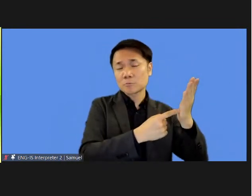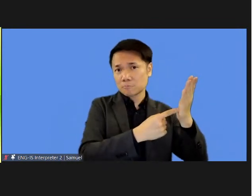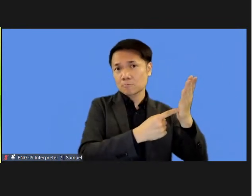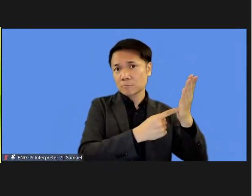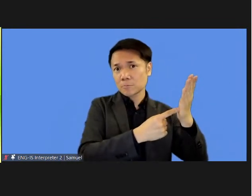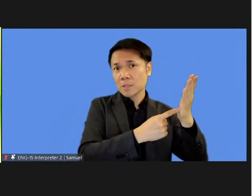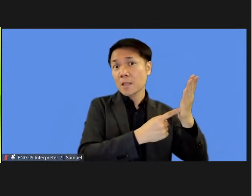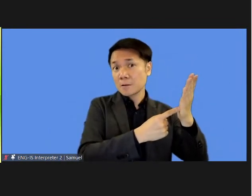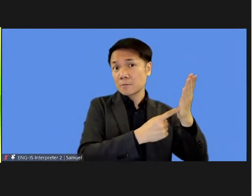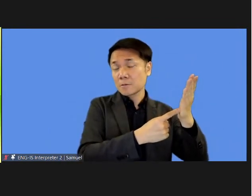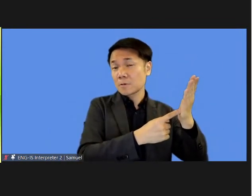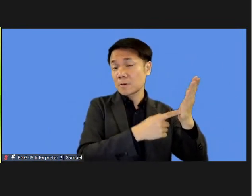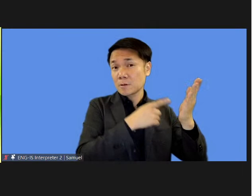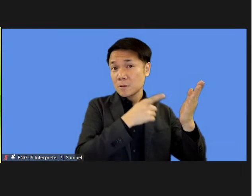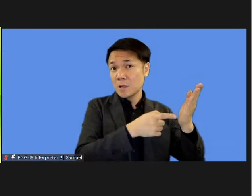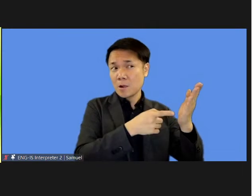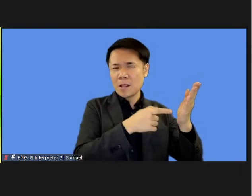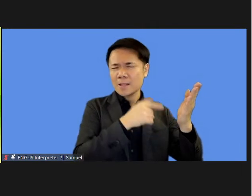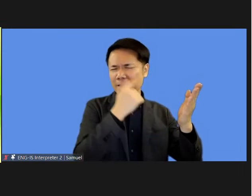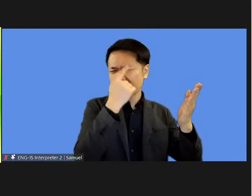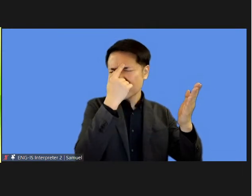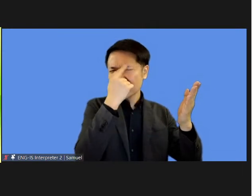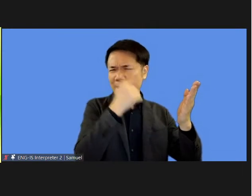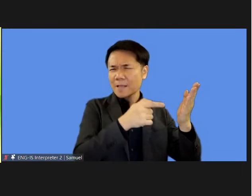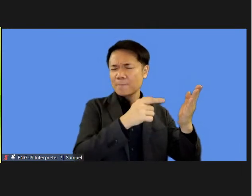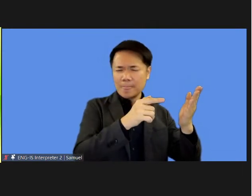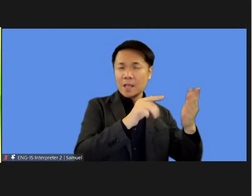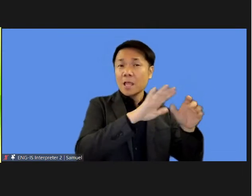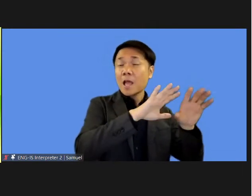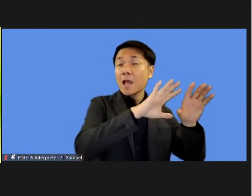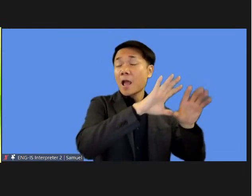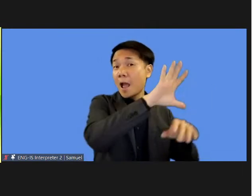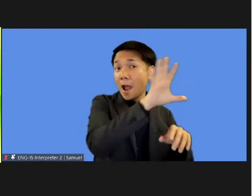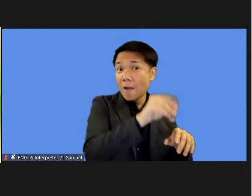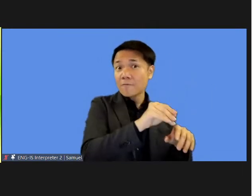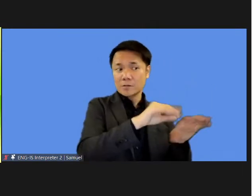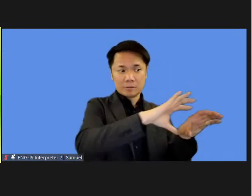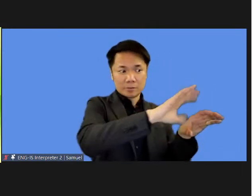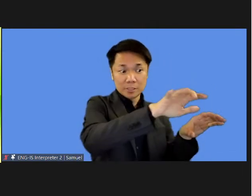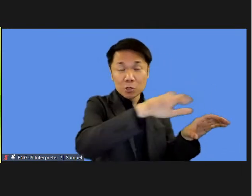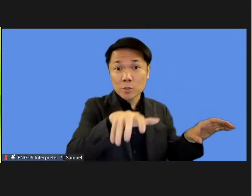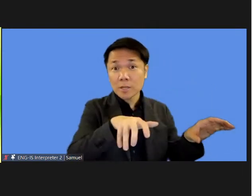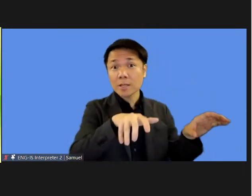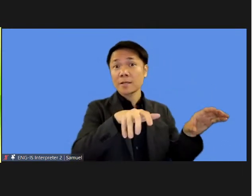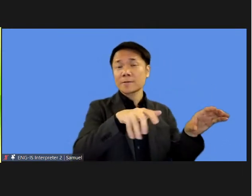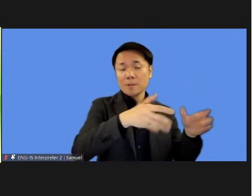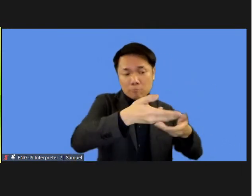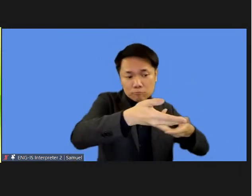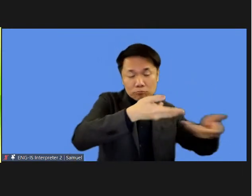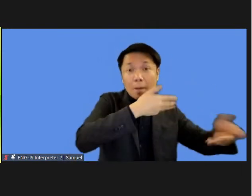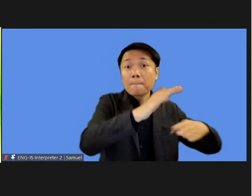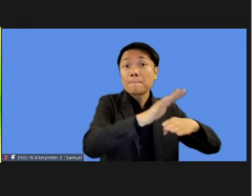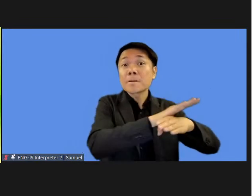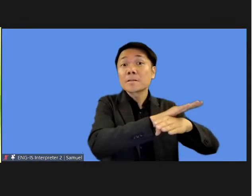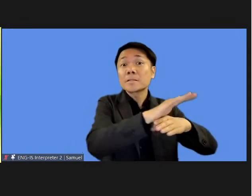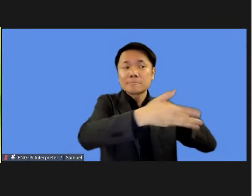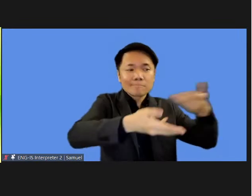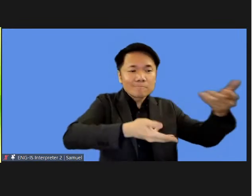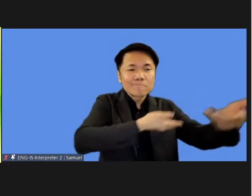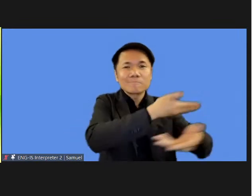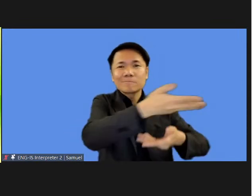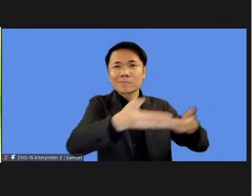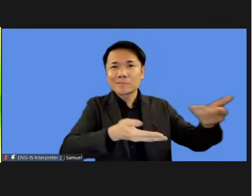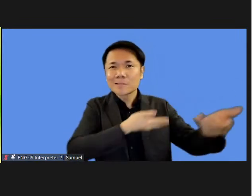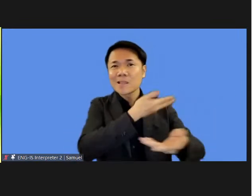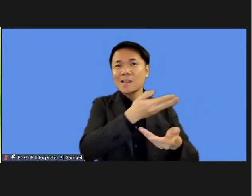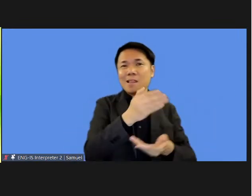with the context of the African Continental Free Trade Area. A strong recommendation was to implement Africa's structural transformation